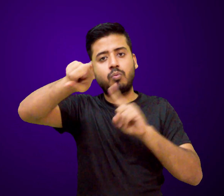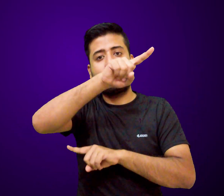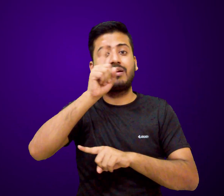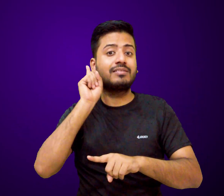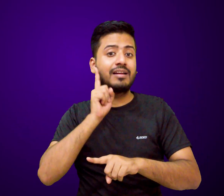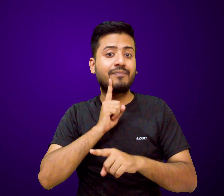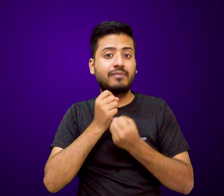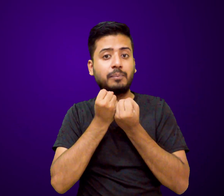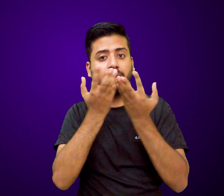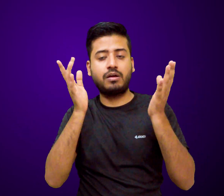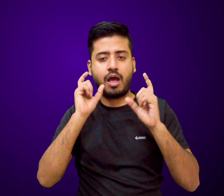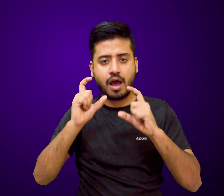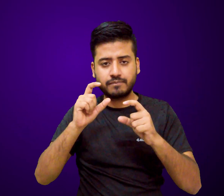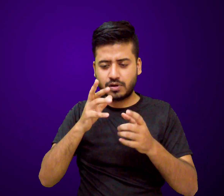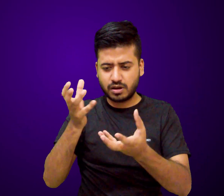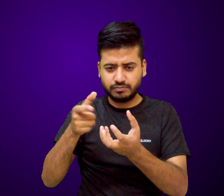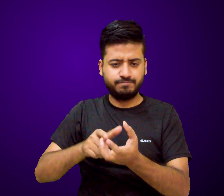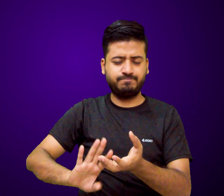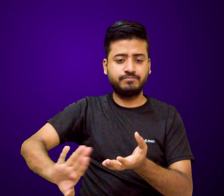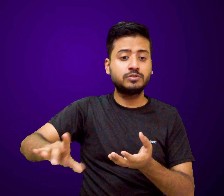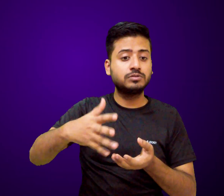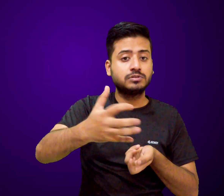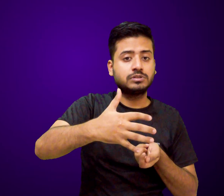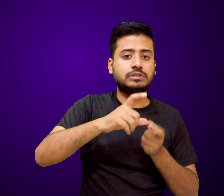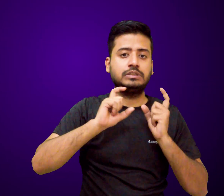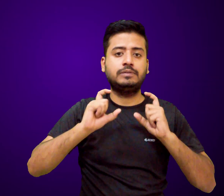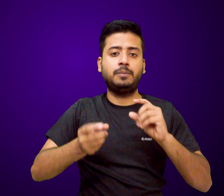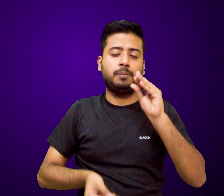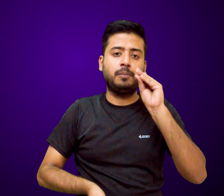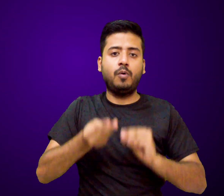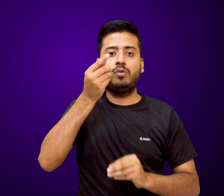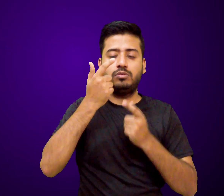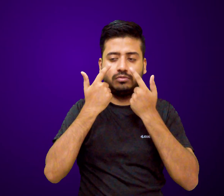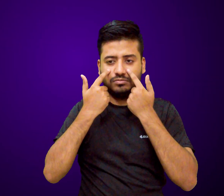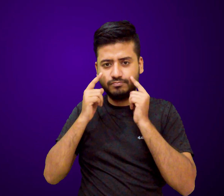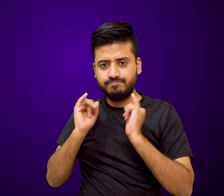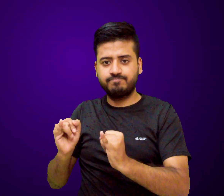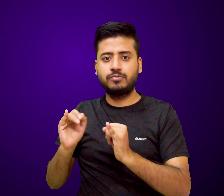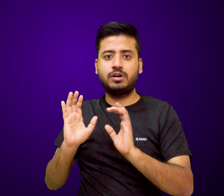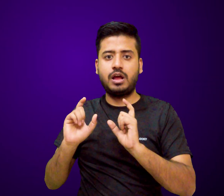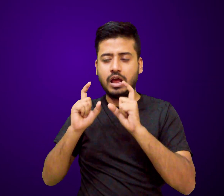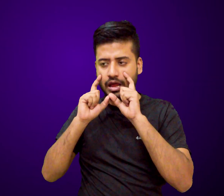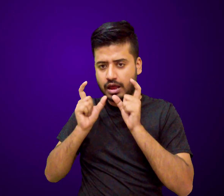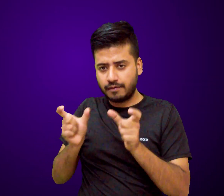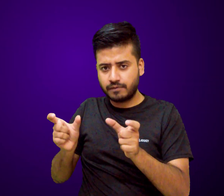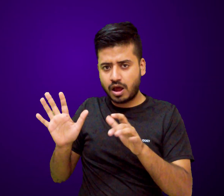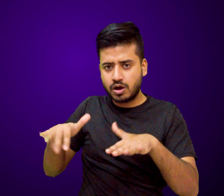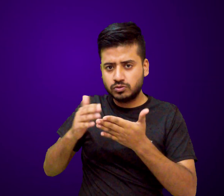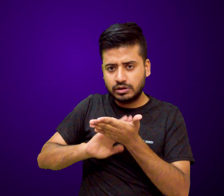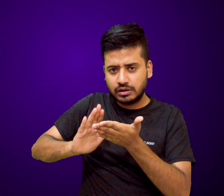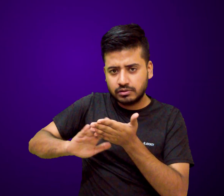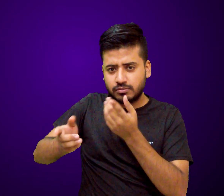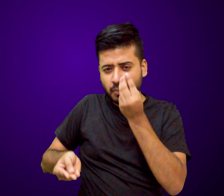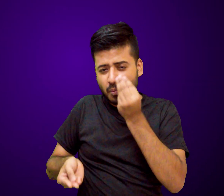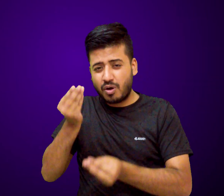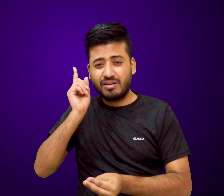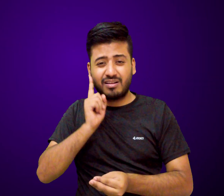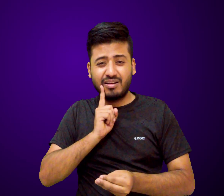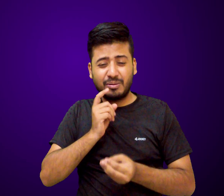and consistently protect you from glycoalkaloid toxicity. For this reason, the National Capital Poison Center, also